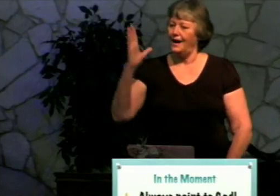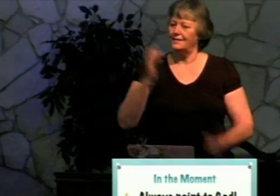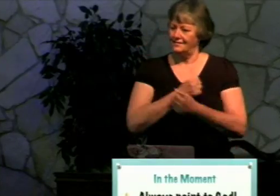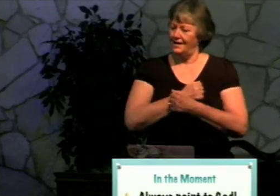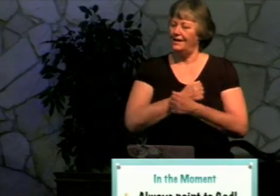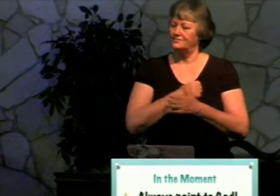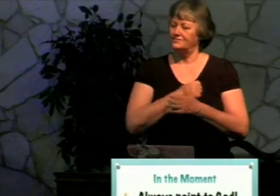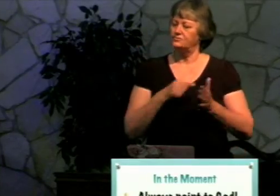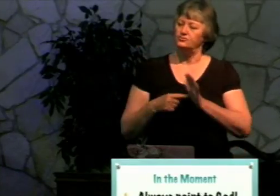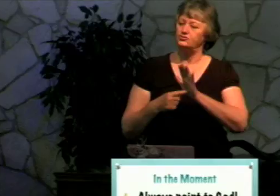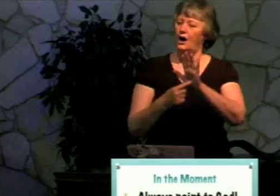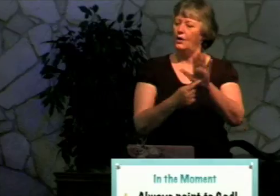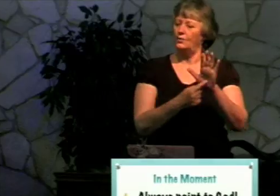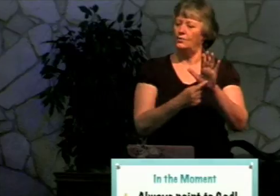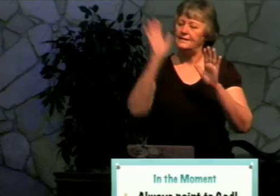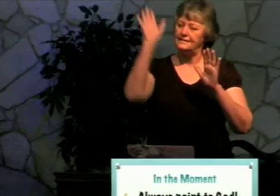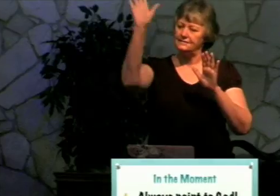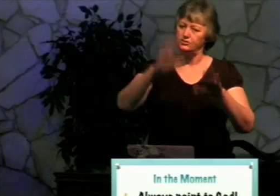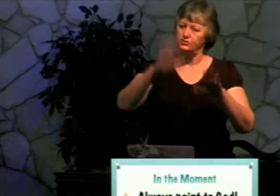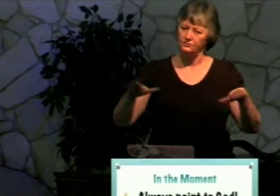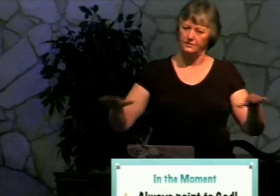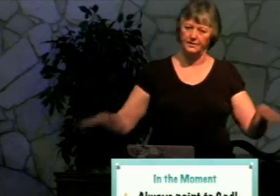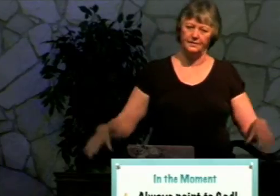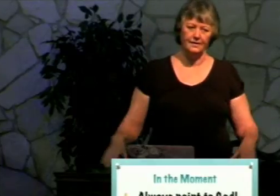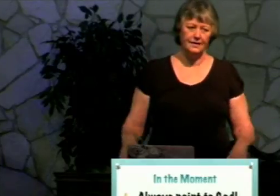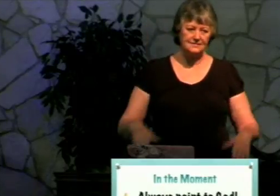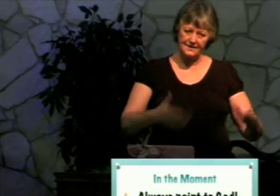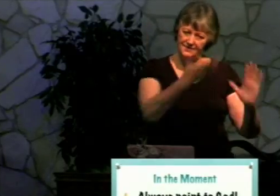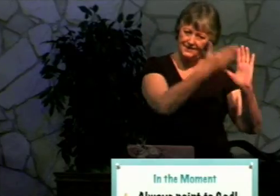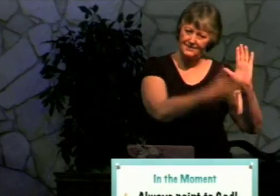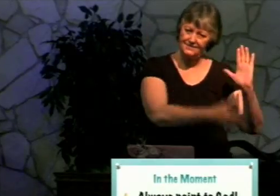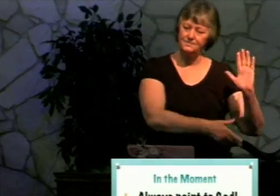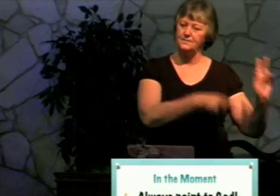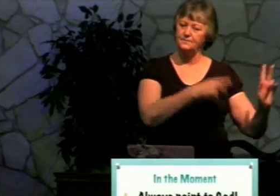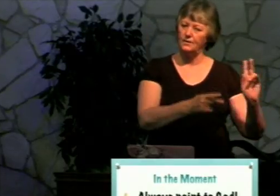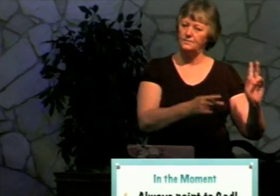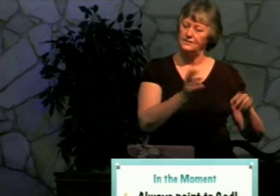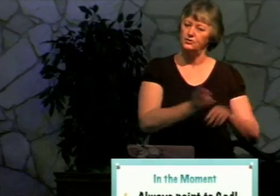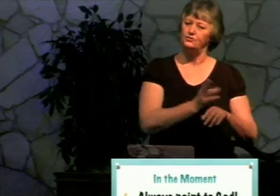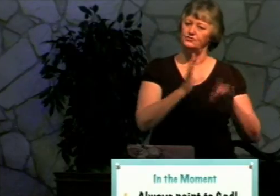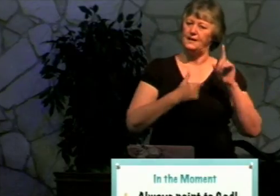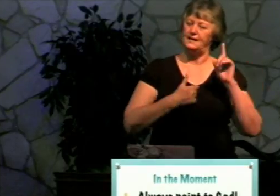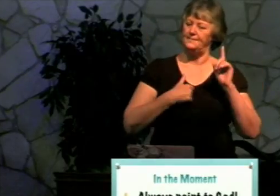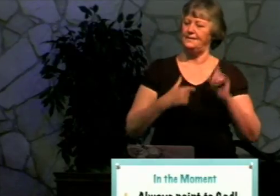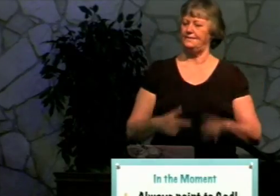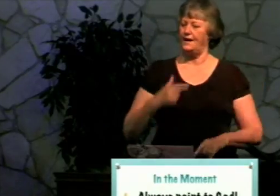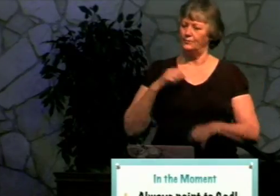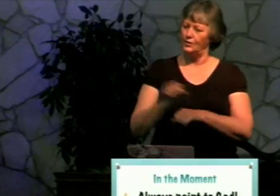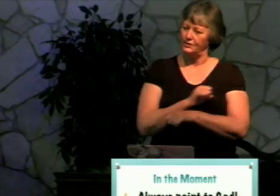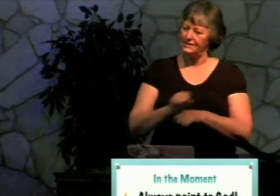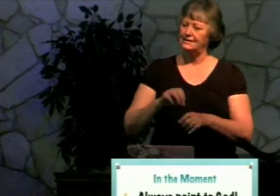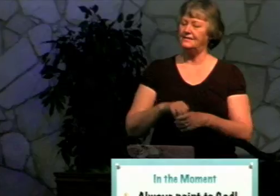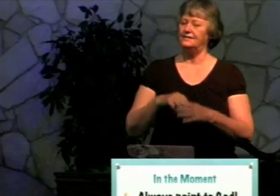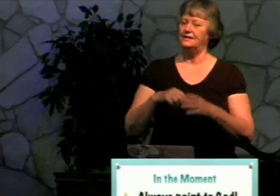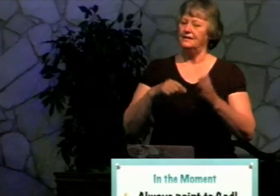God loves to show His children. Say, these people are being used by me. I'm working in